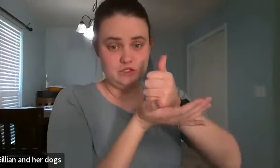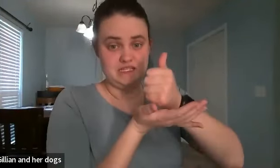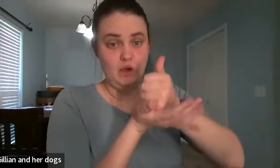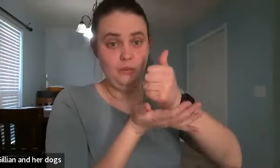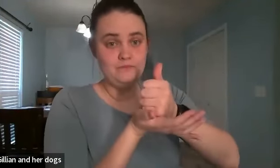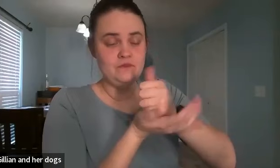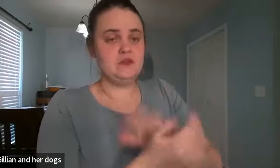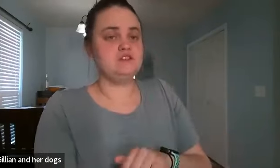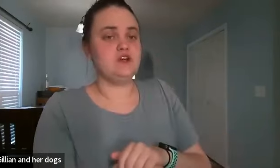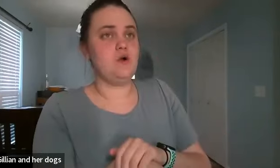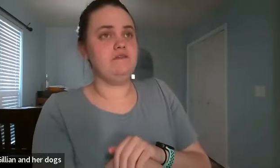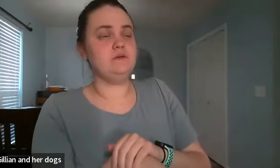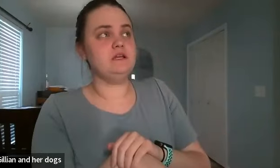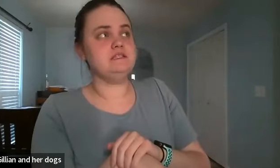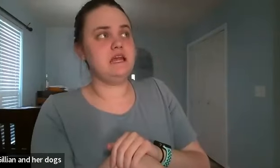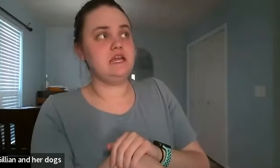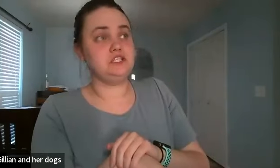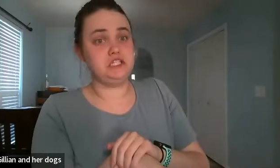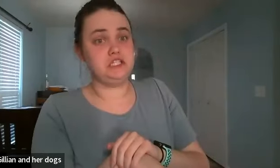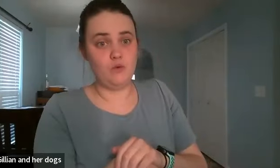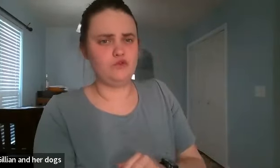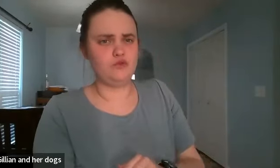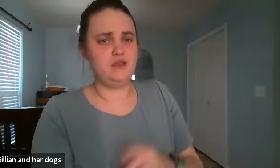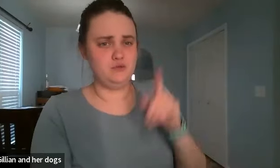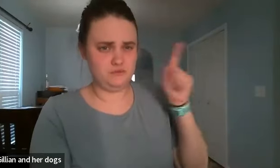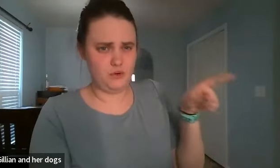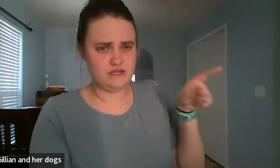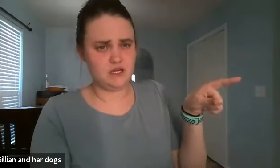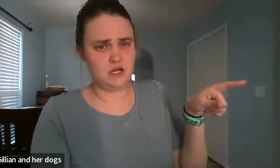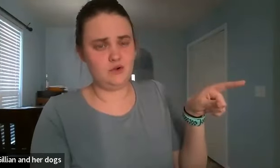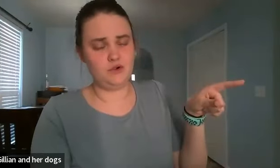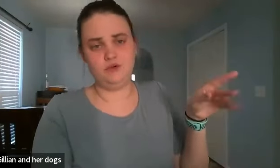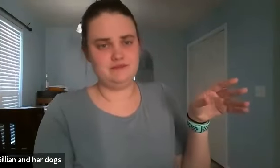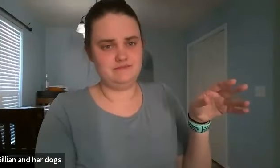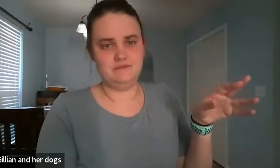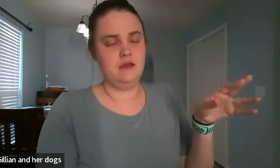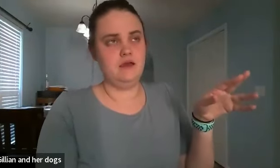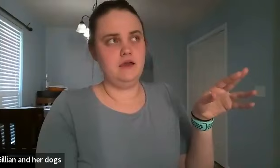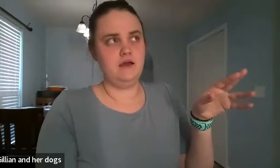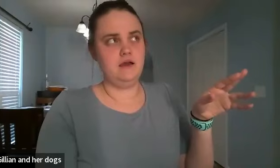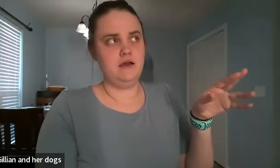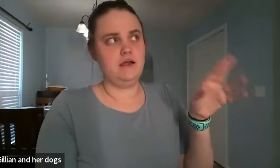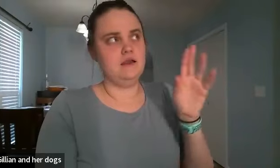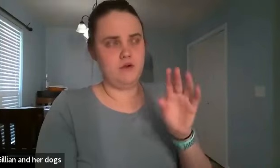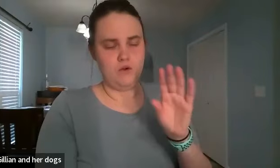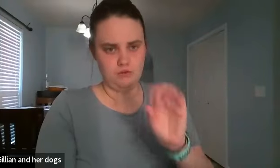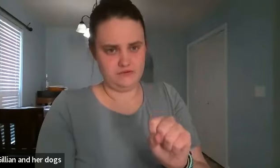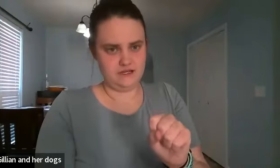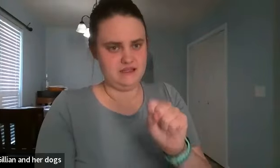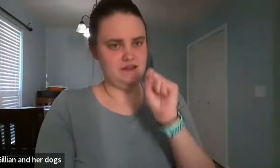is help. So if you were going to say she's helpful, you would point to her, or you would, no, I'll hold before I say that, because then